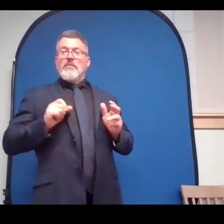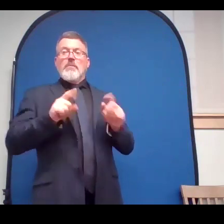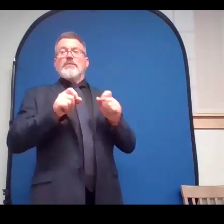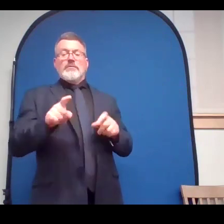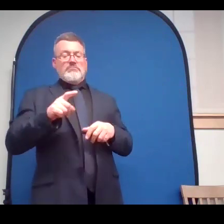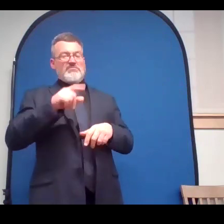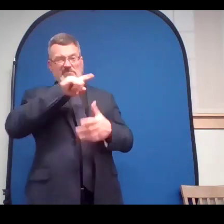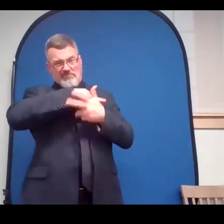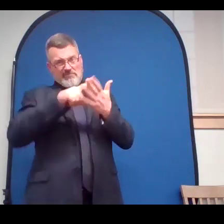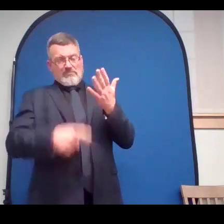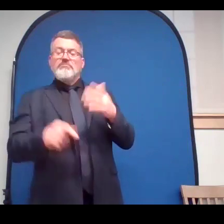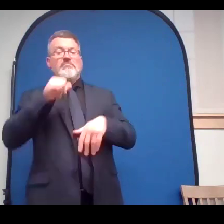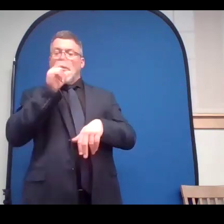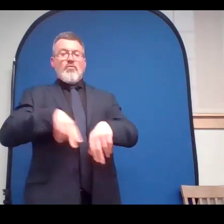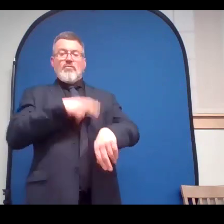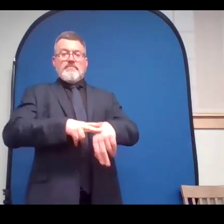Yes, sir.